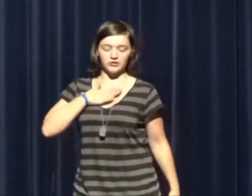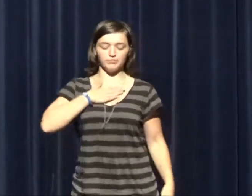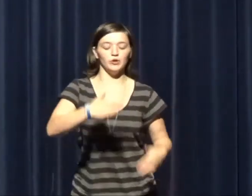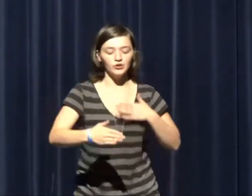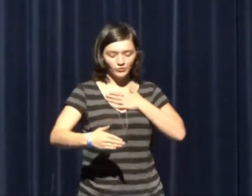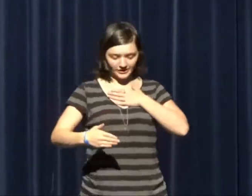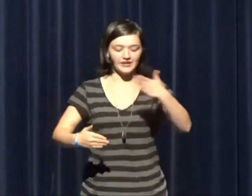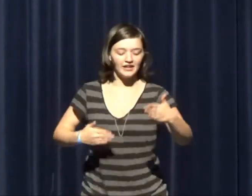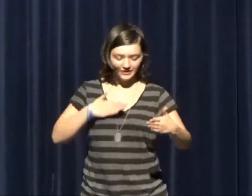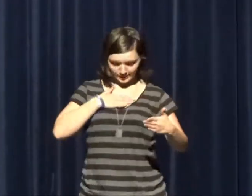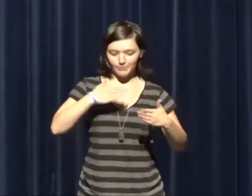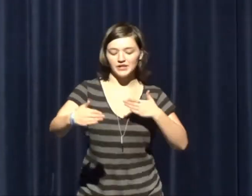let you